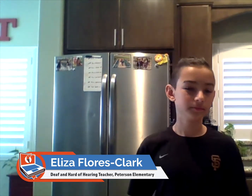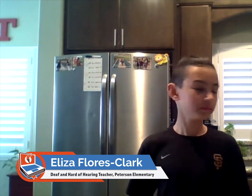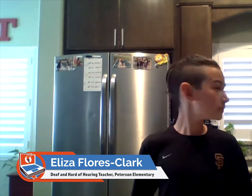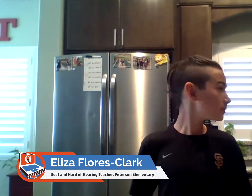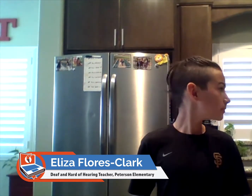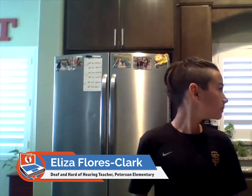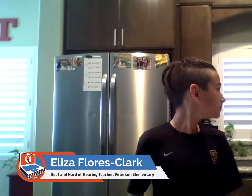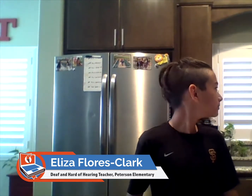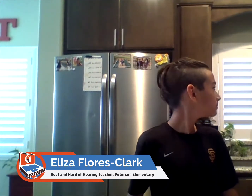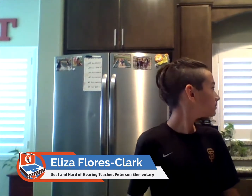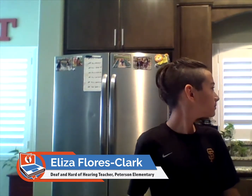Whoops.